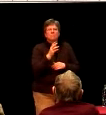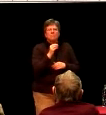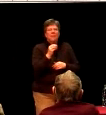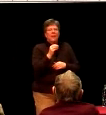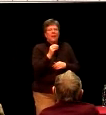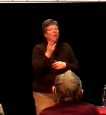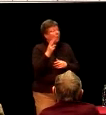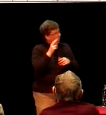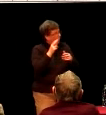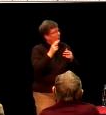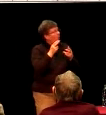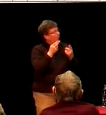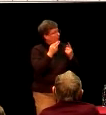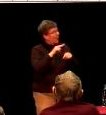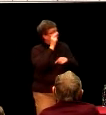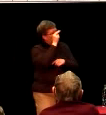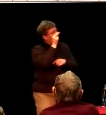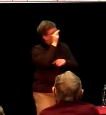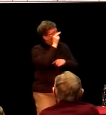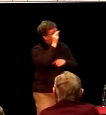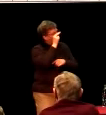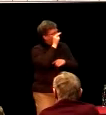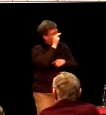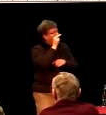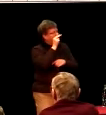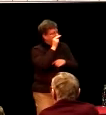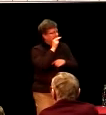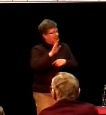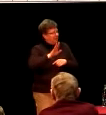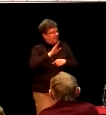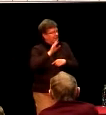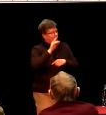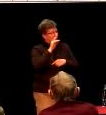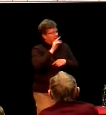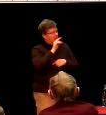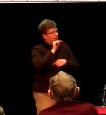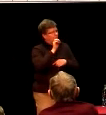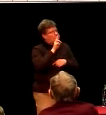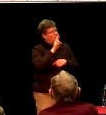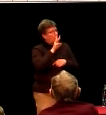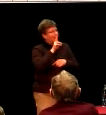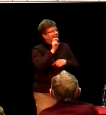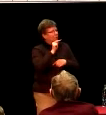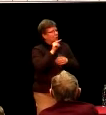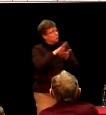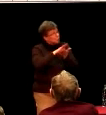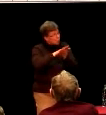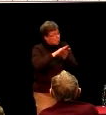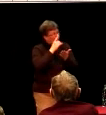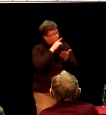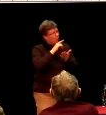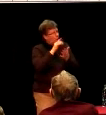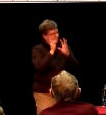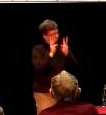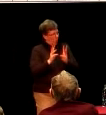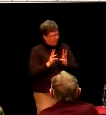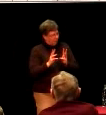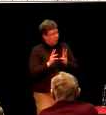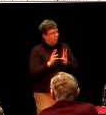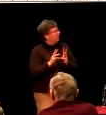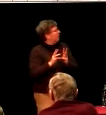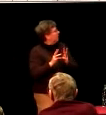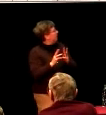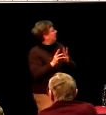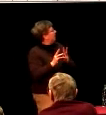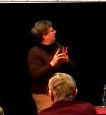the Norwegians, there's what we call the Norwegian School of Meteorology, and Jacob